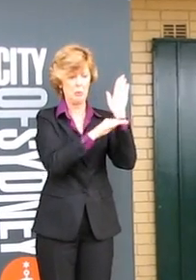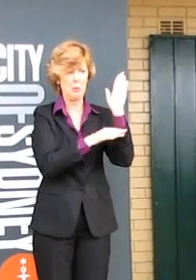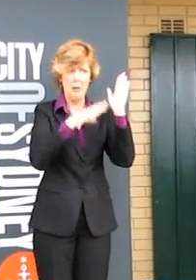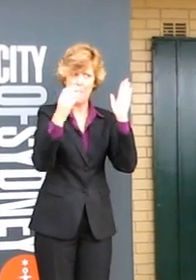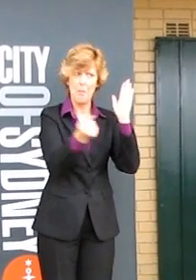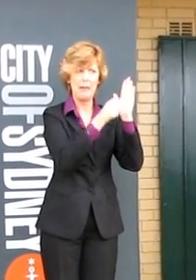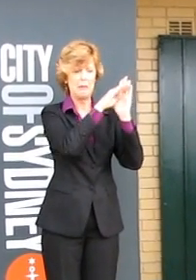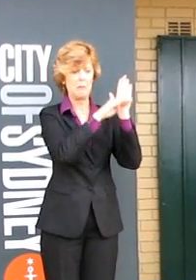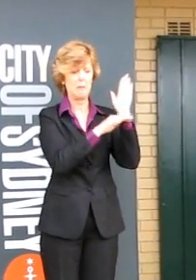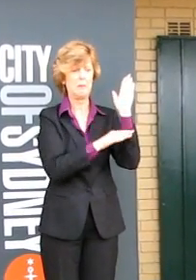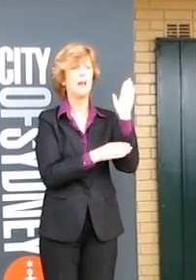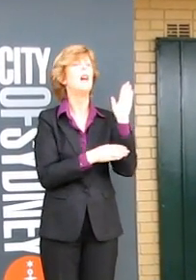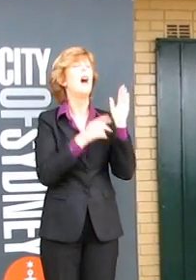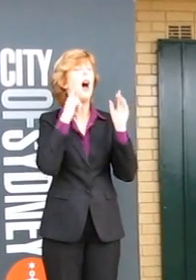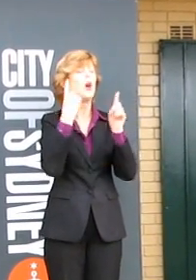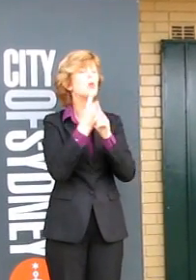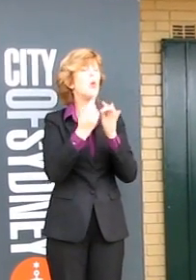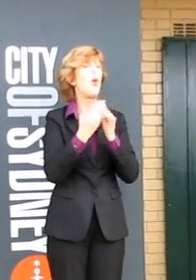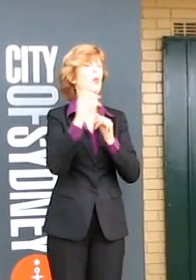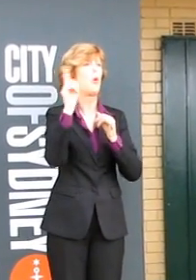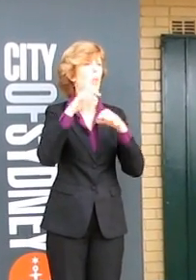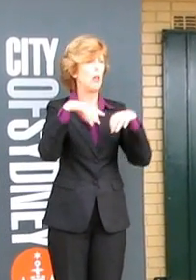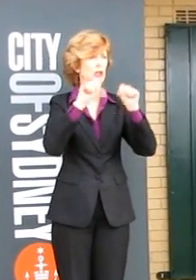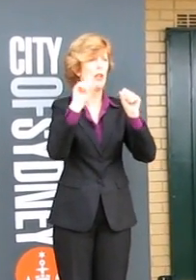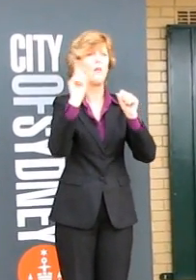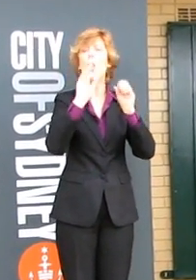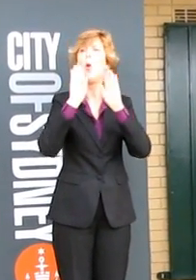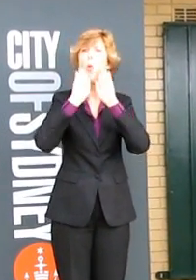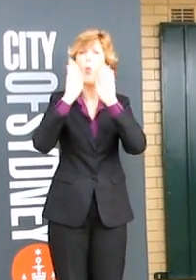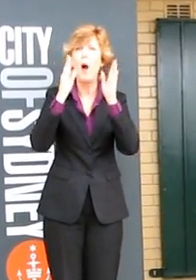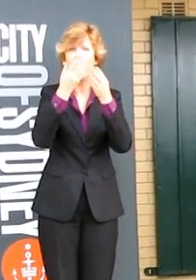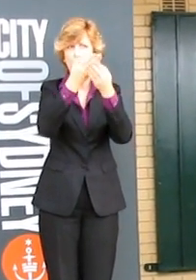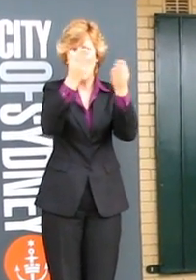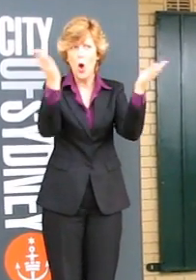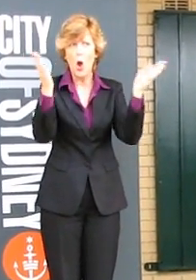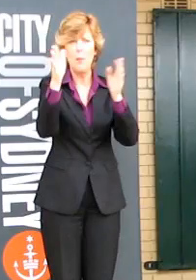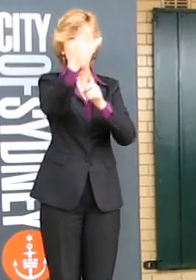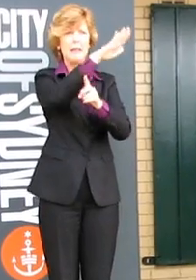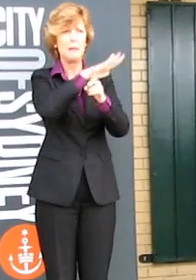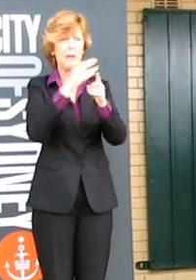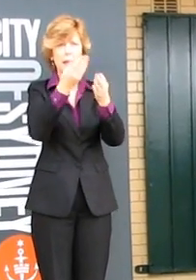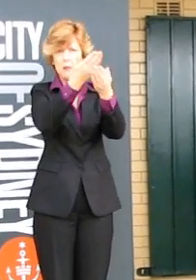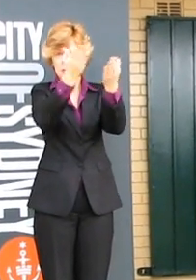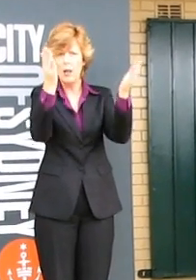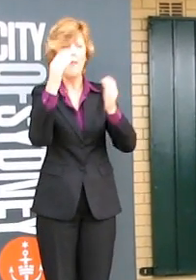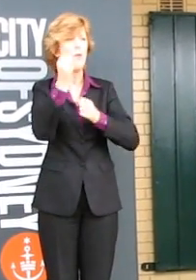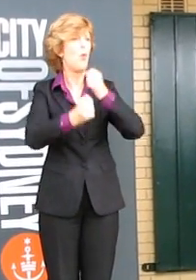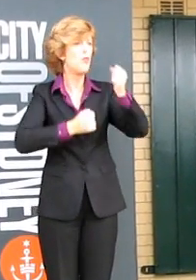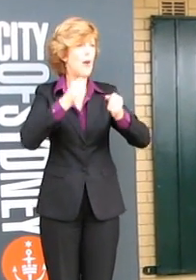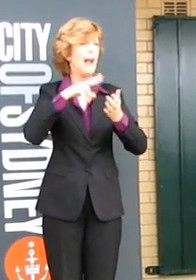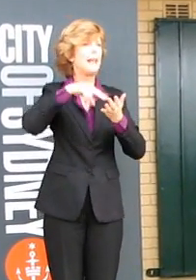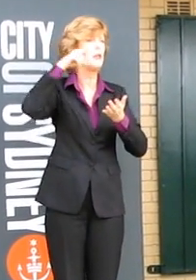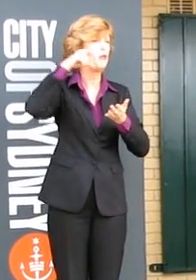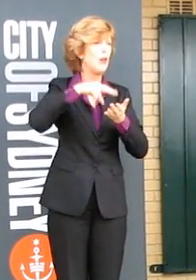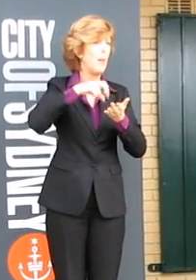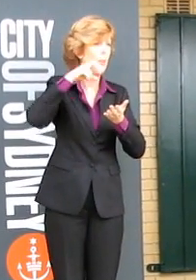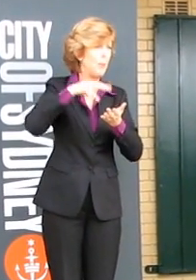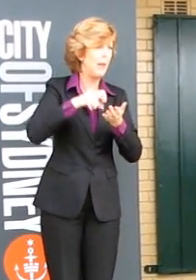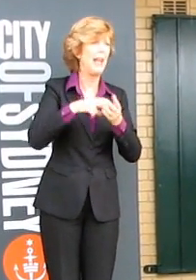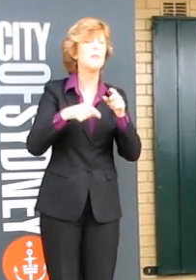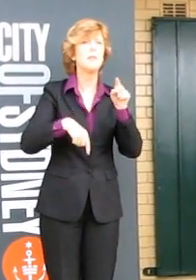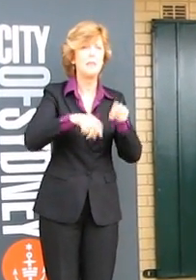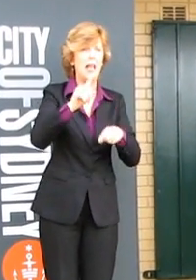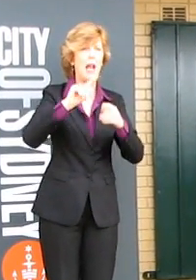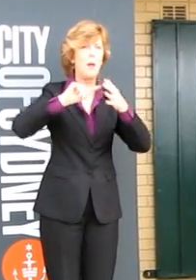here. Of course, there's wonderful open space there for people to run and jump and kick balls